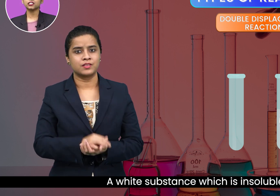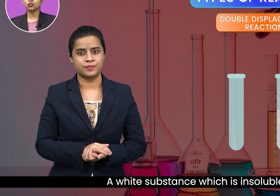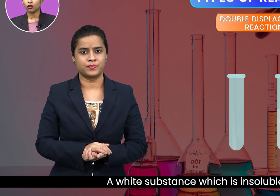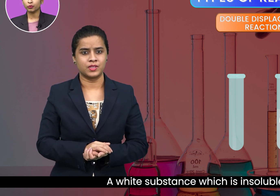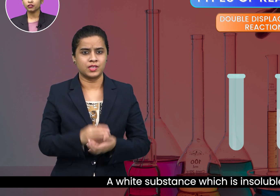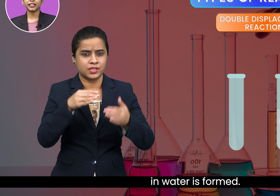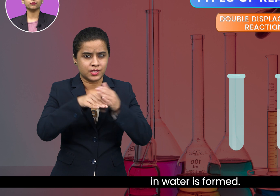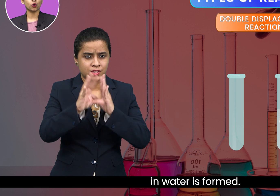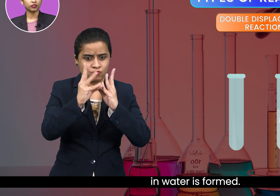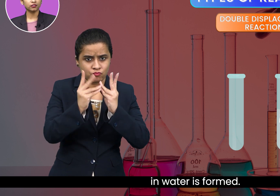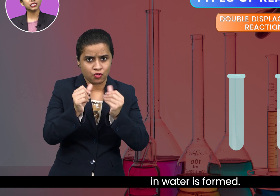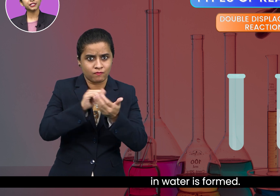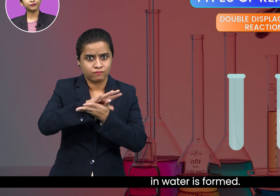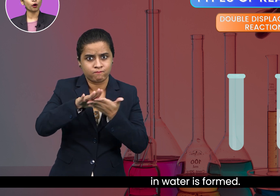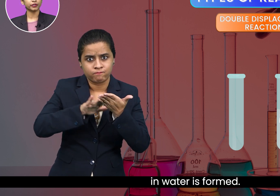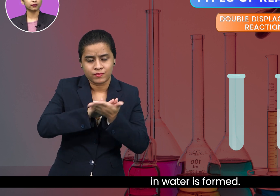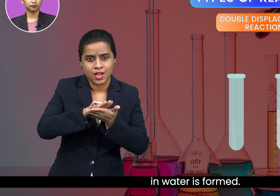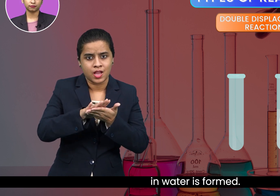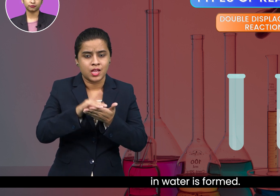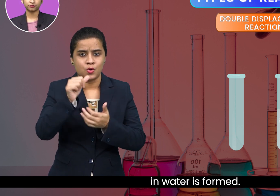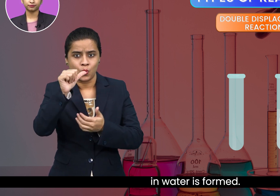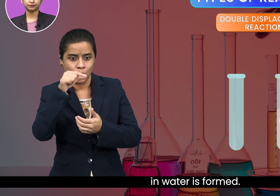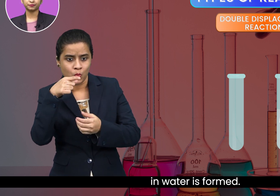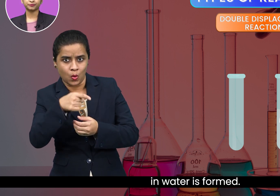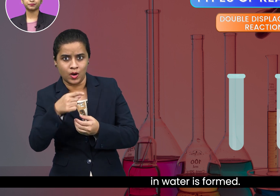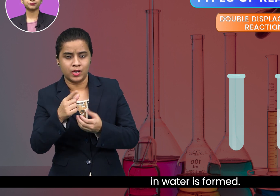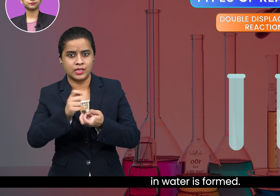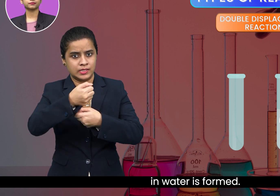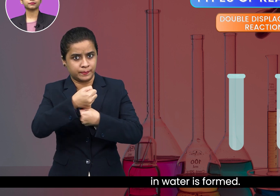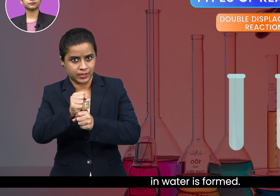is insoluble in water is formed.